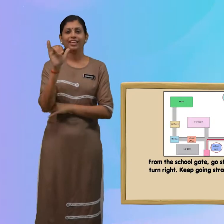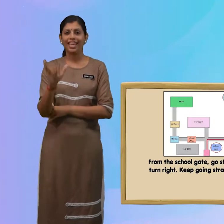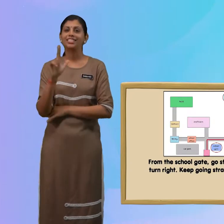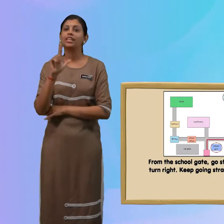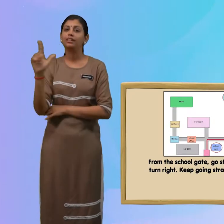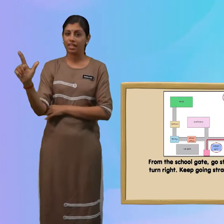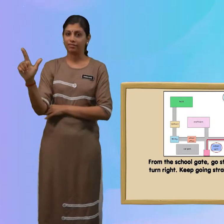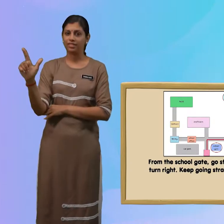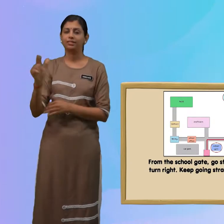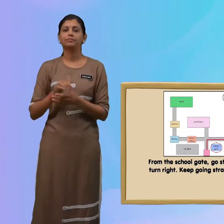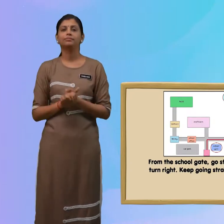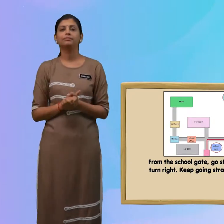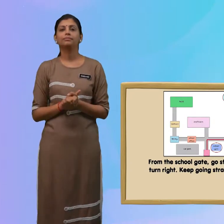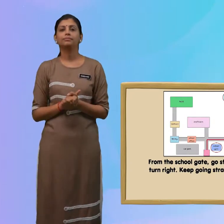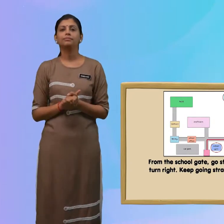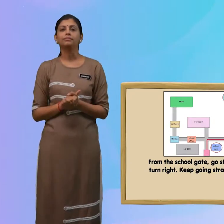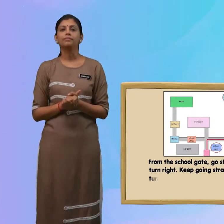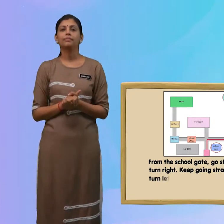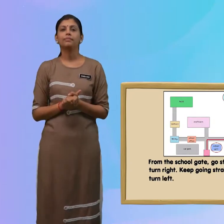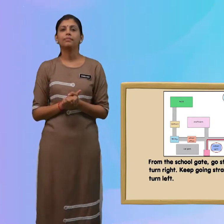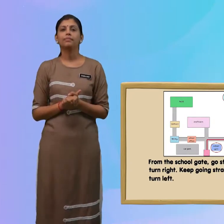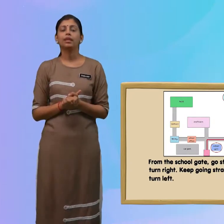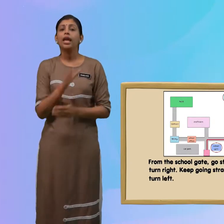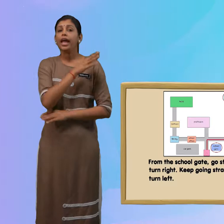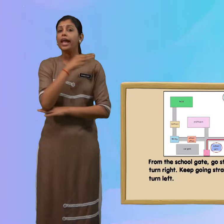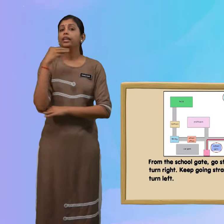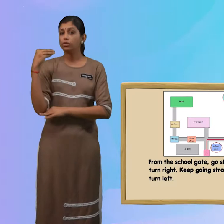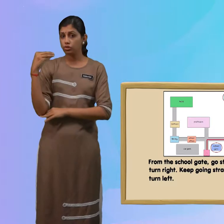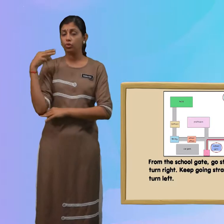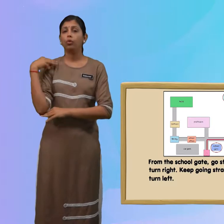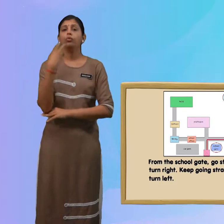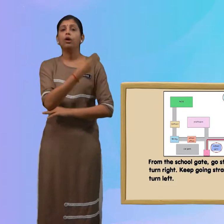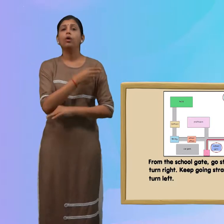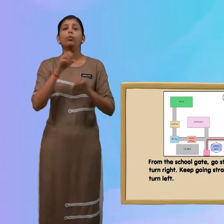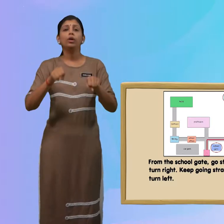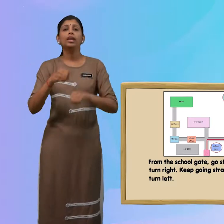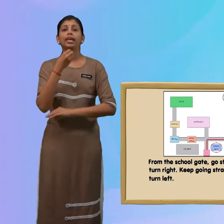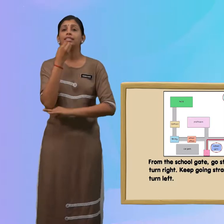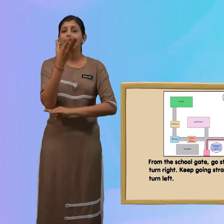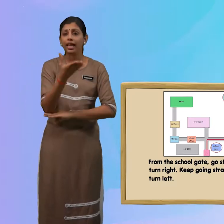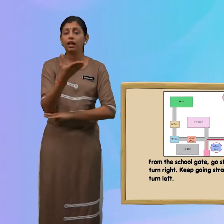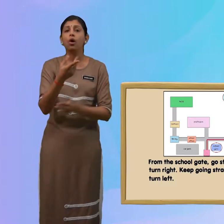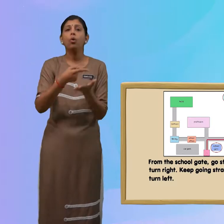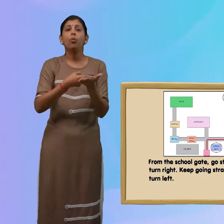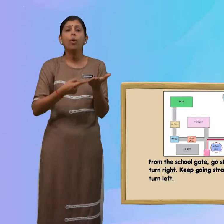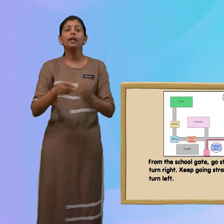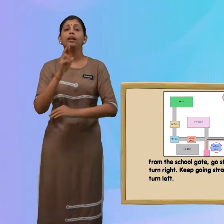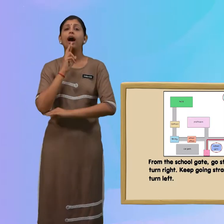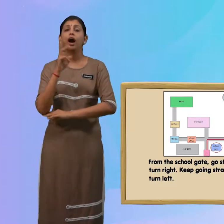Yes, left. And also, we can tell what are